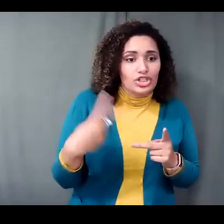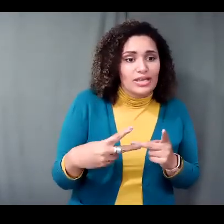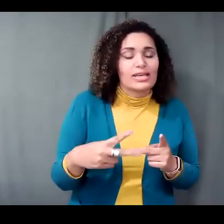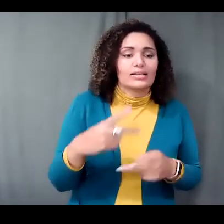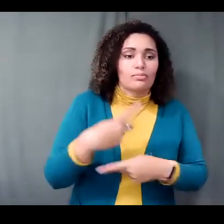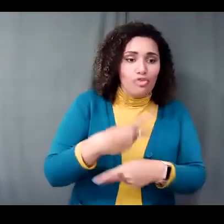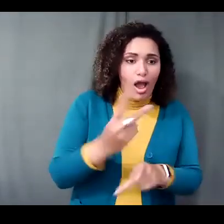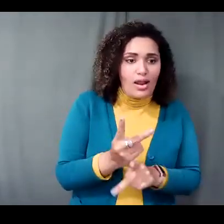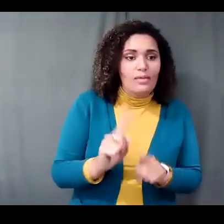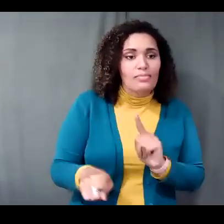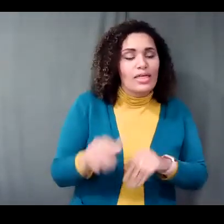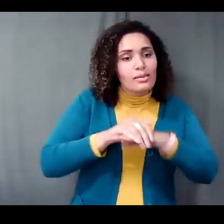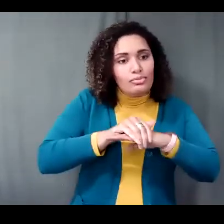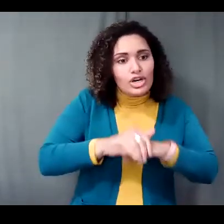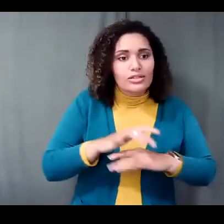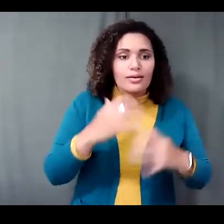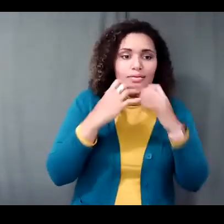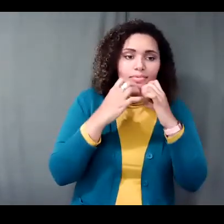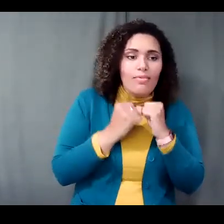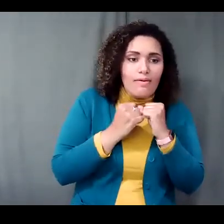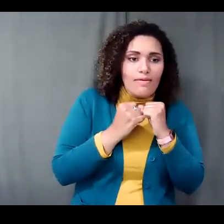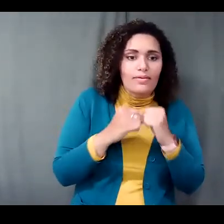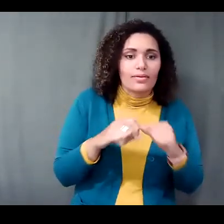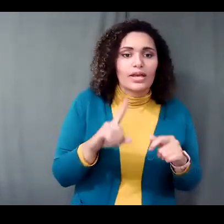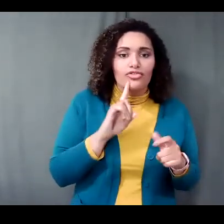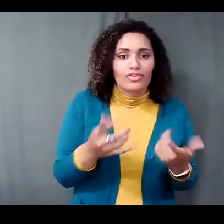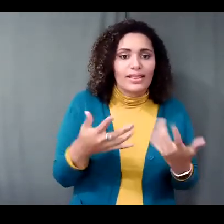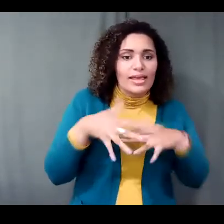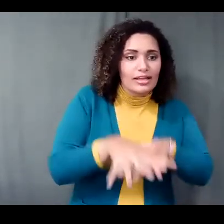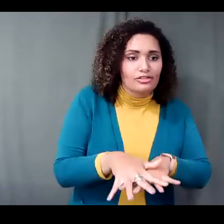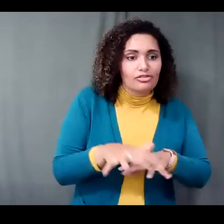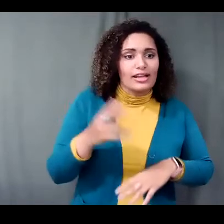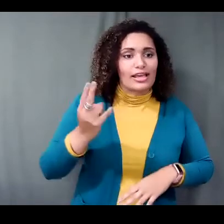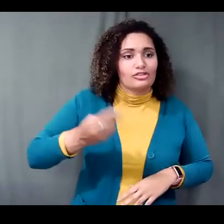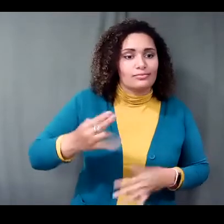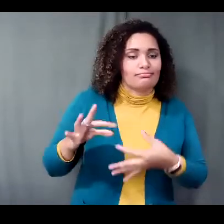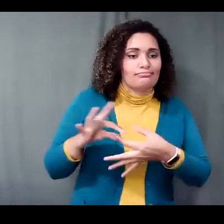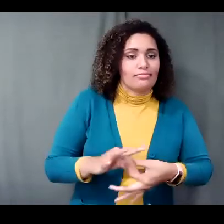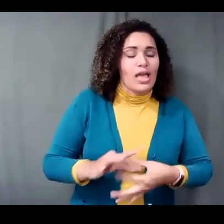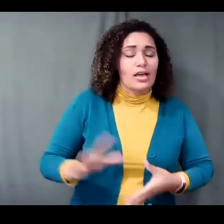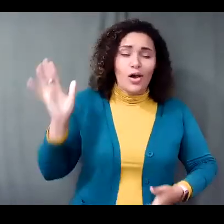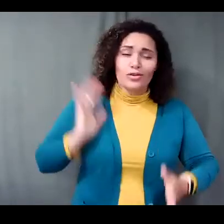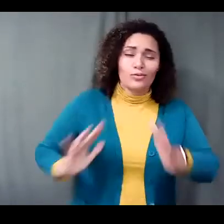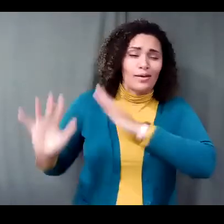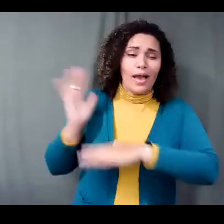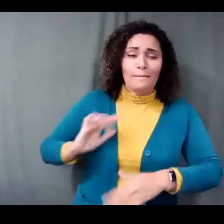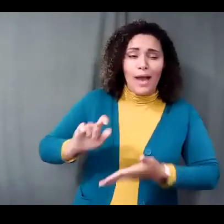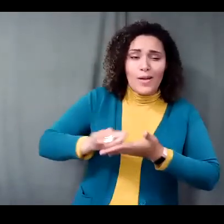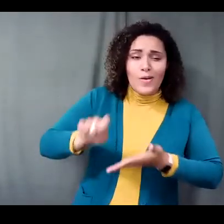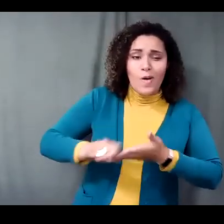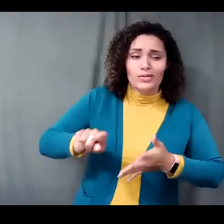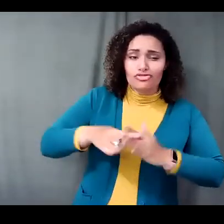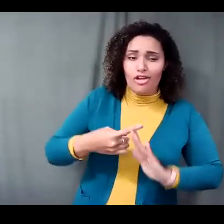of love of it and a real integrated history with it. And it goes way back. I mean, my notes start in